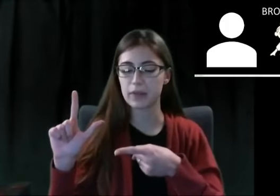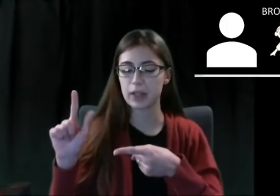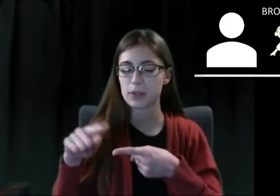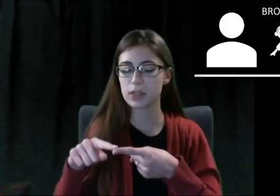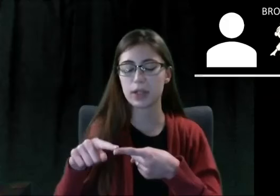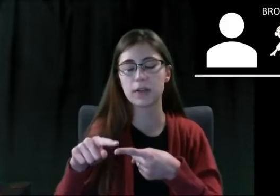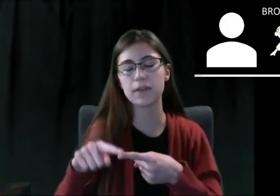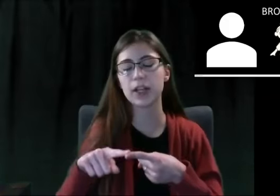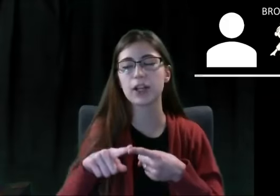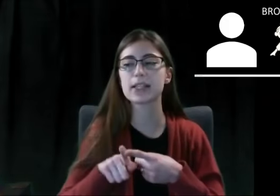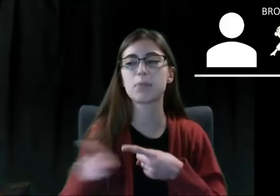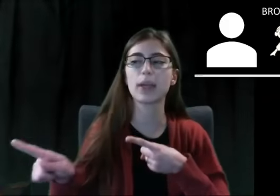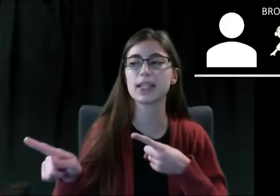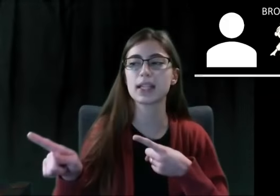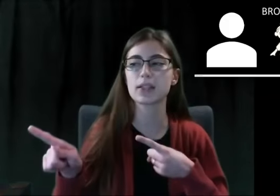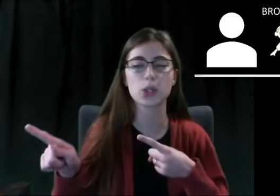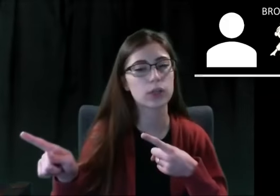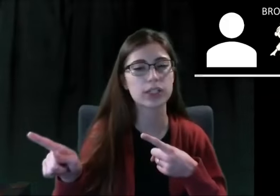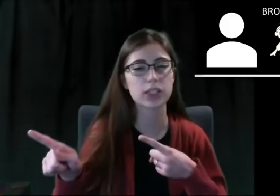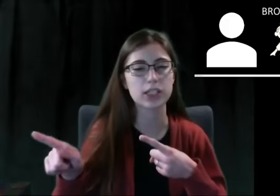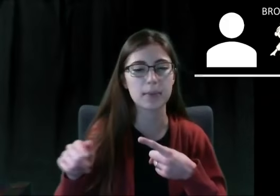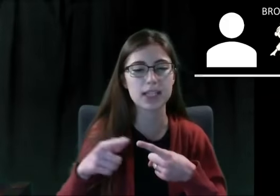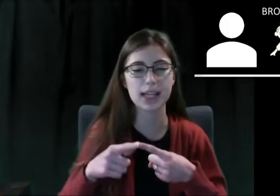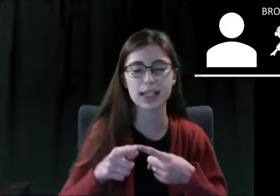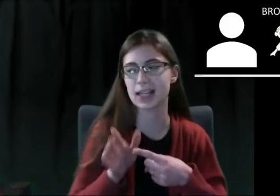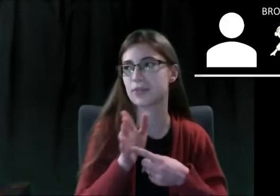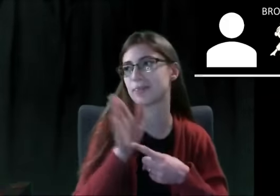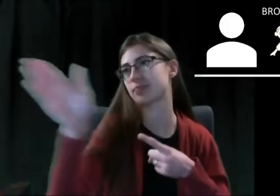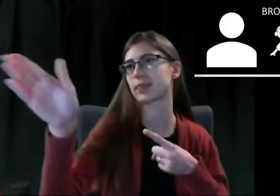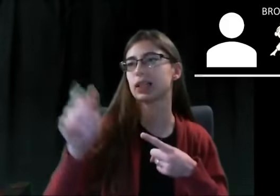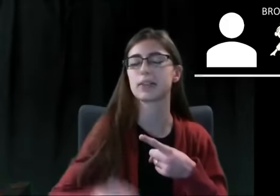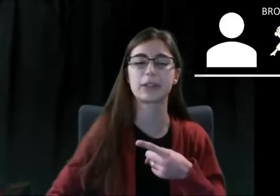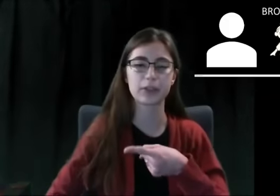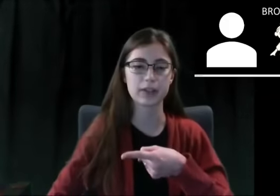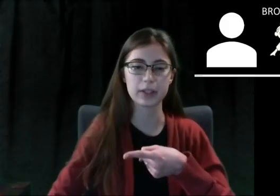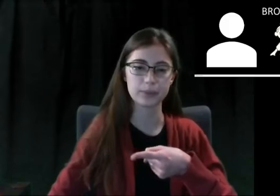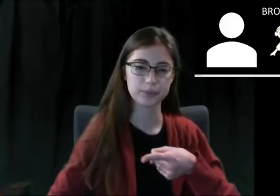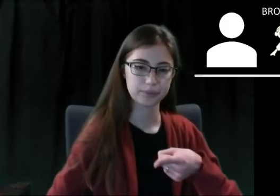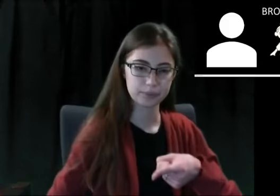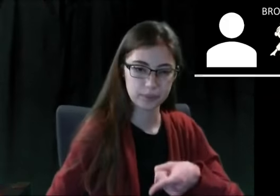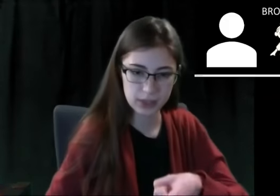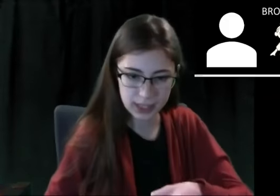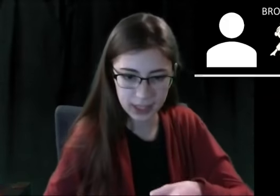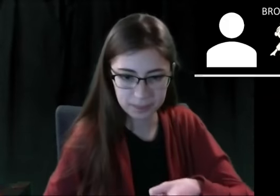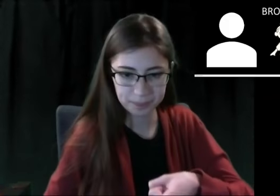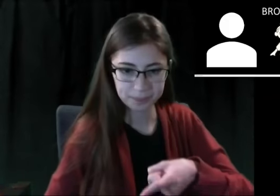so your finger is pointing towards your dominant side, kind of a little bit in front of you, just like that.